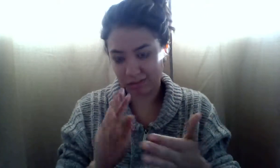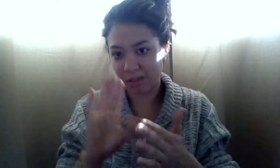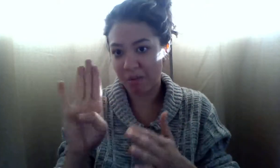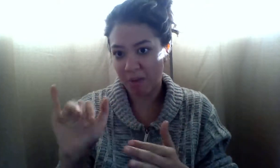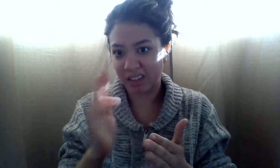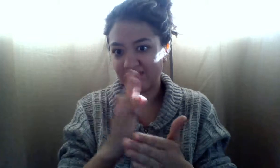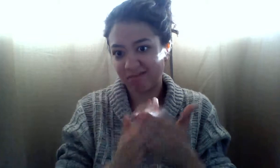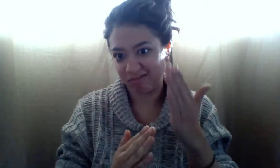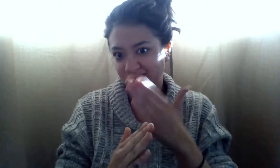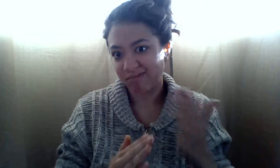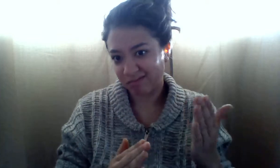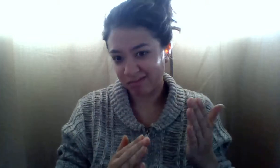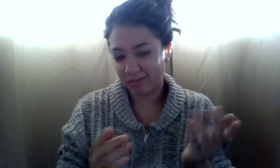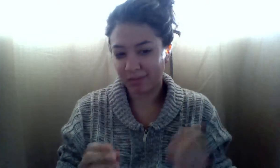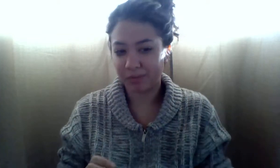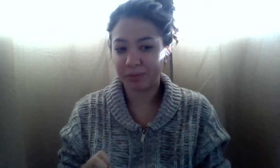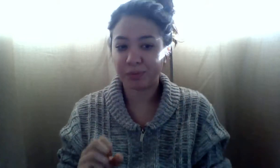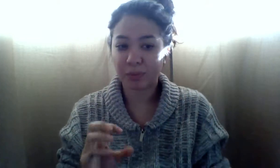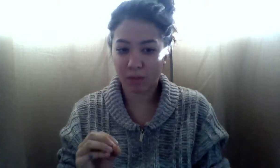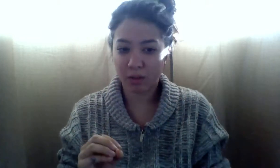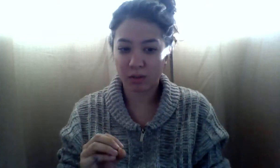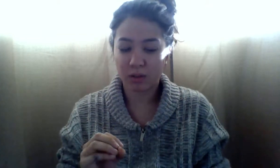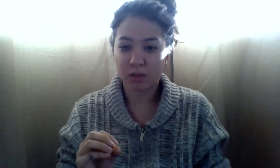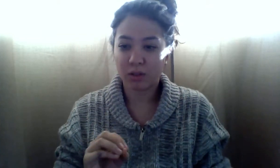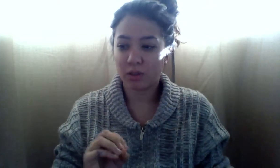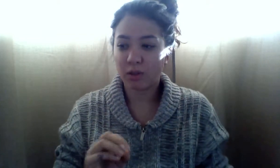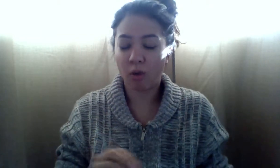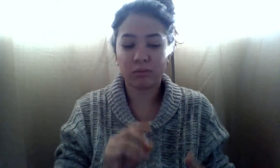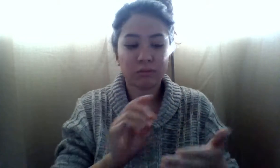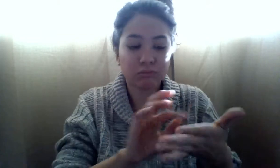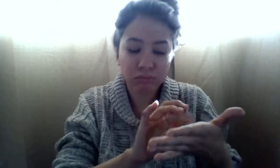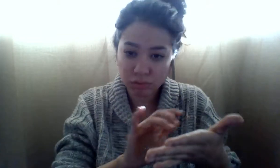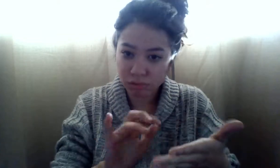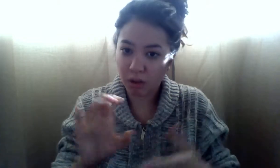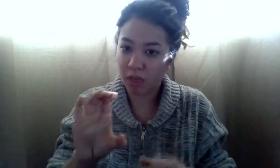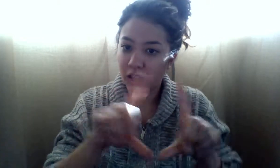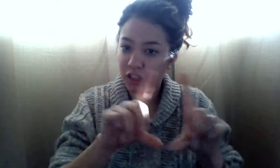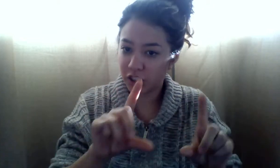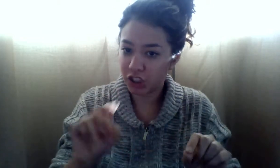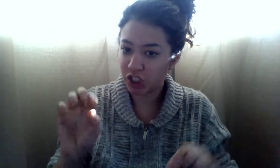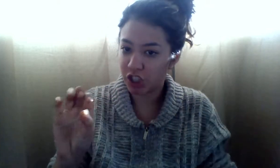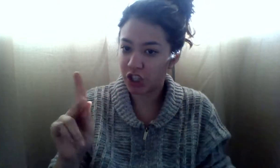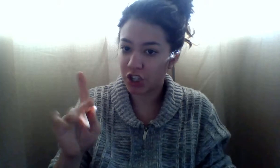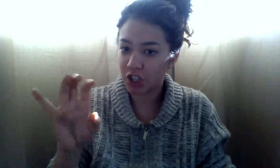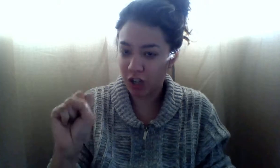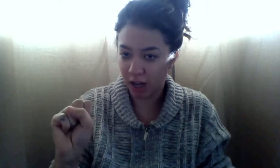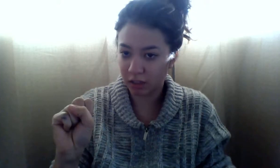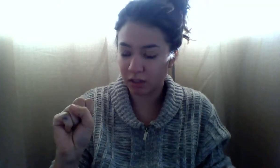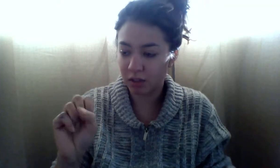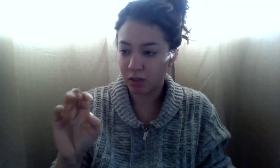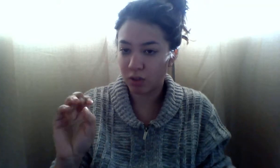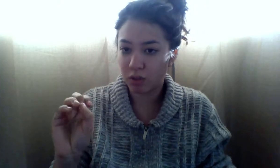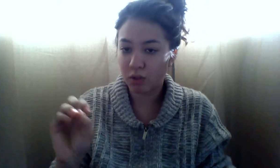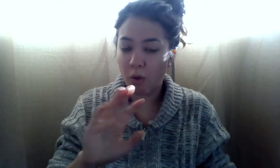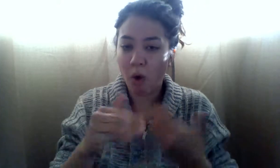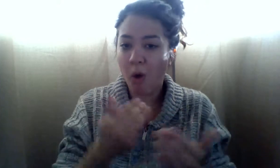you then do once the information, as I said, has been input, is you then go through and do what's called the first edit. And what that is that you go back and check